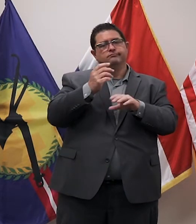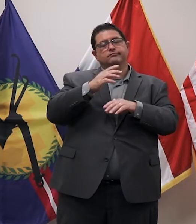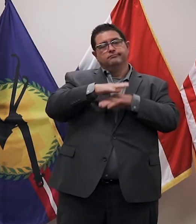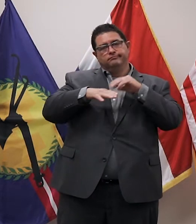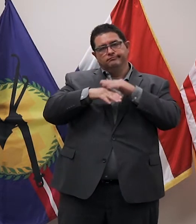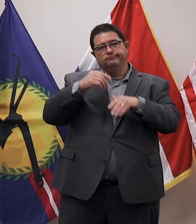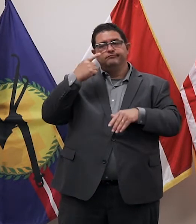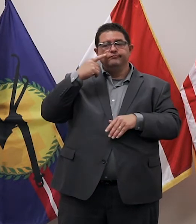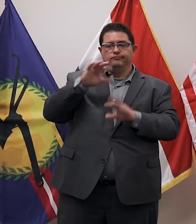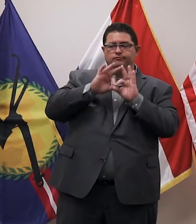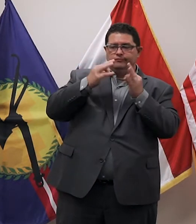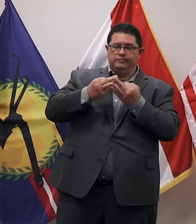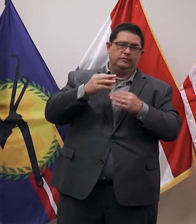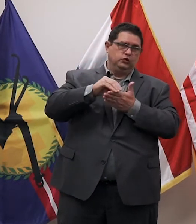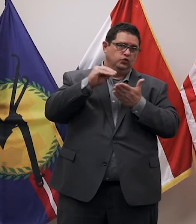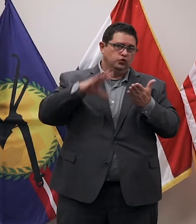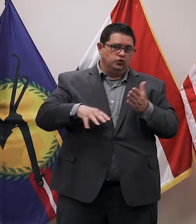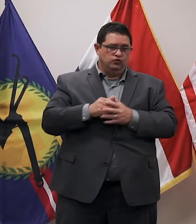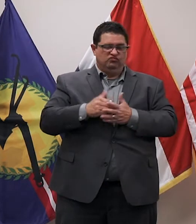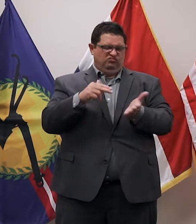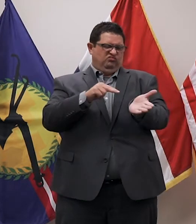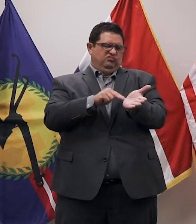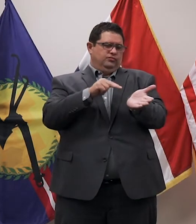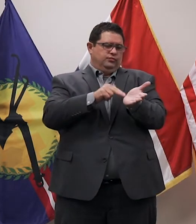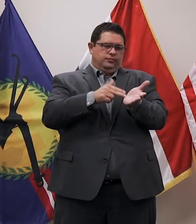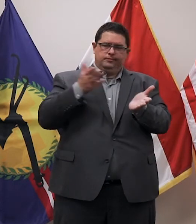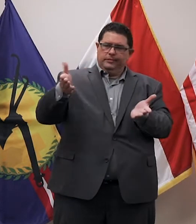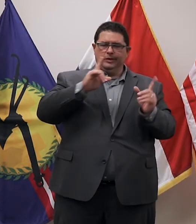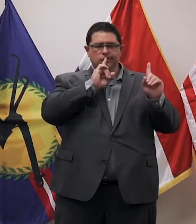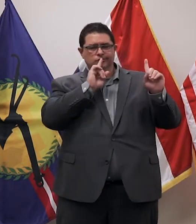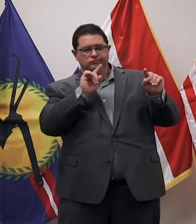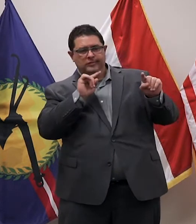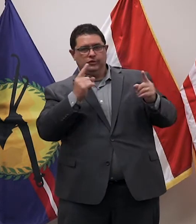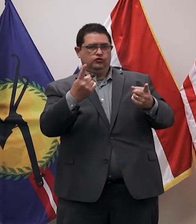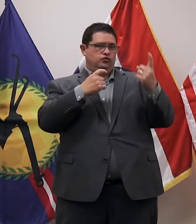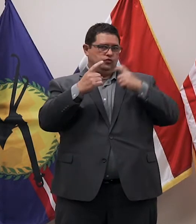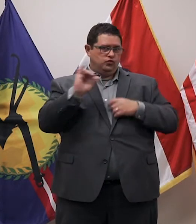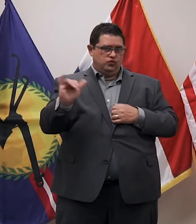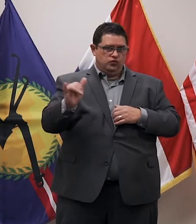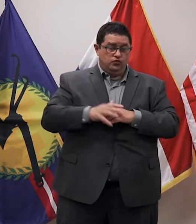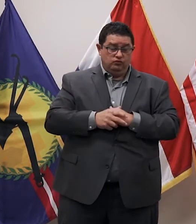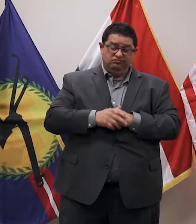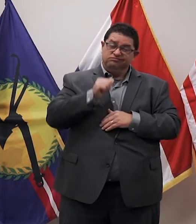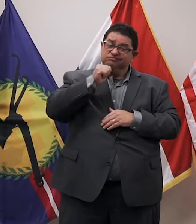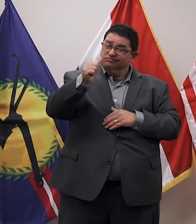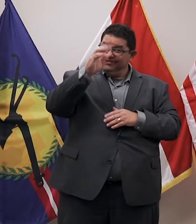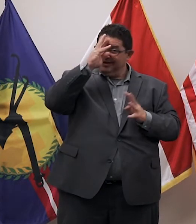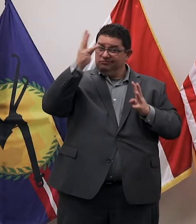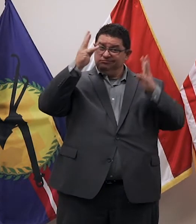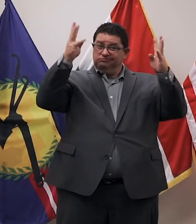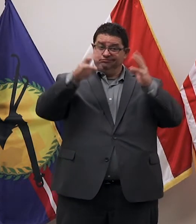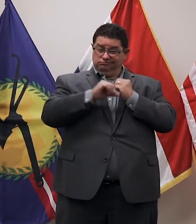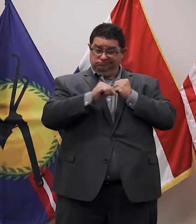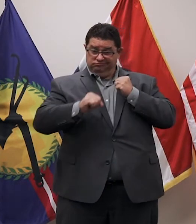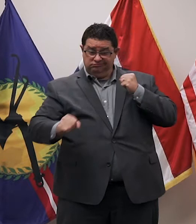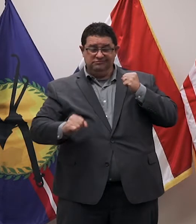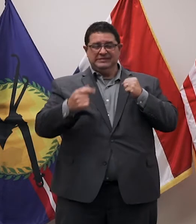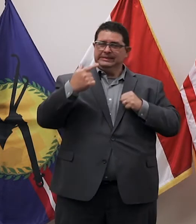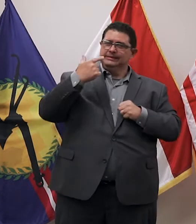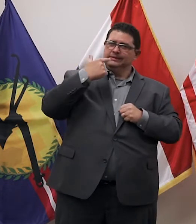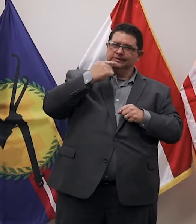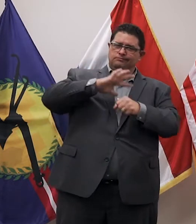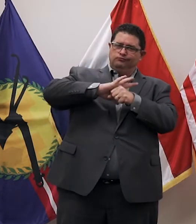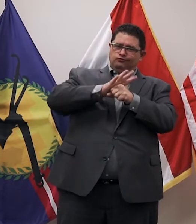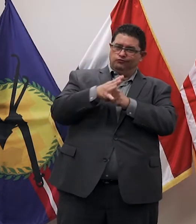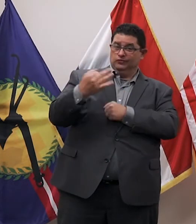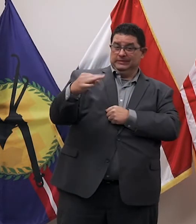Nurses will be on hand to answer any questions as well. It's not hyperbole to say that COVID-19 is an imminent threat